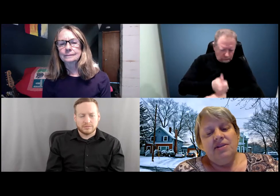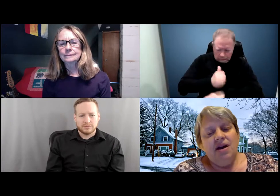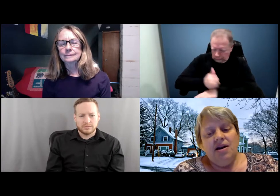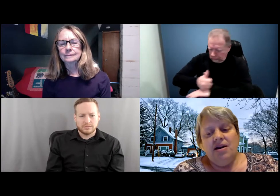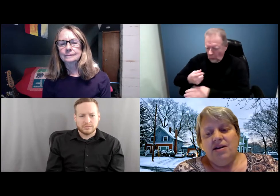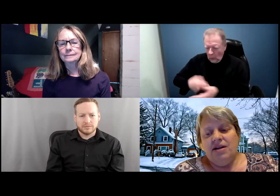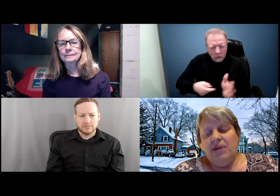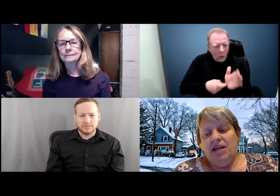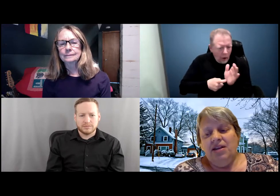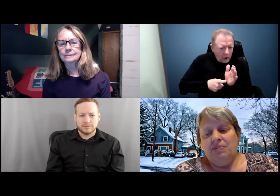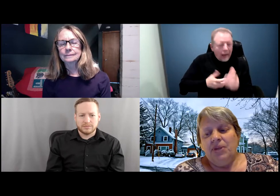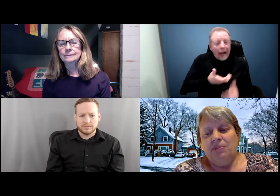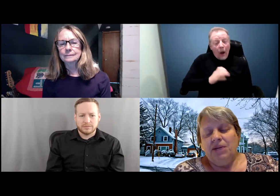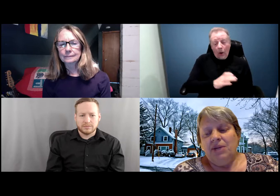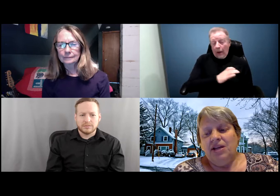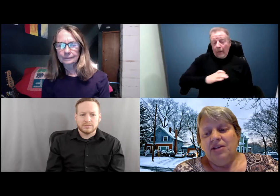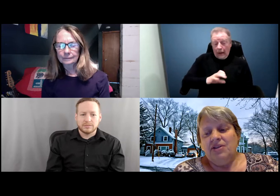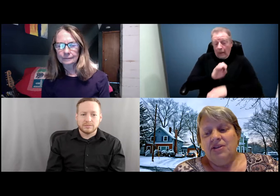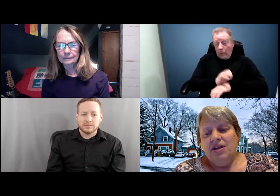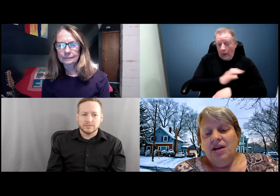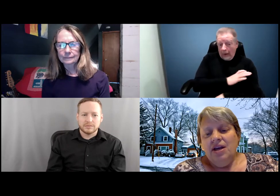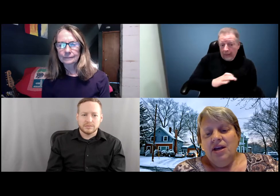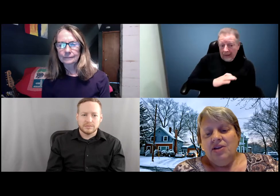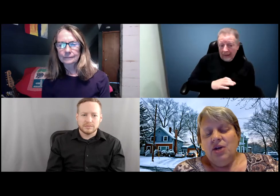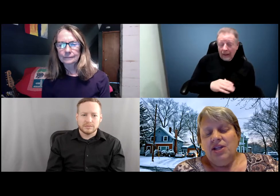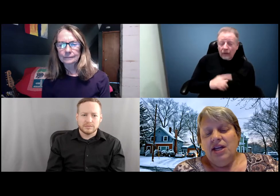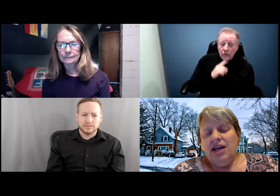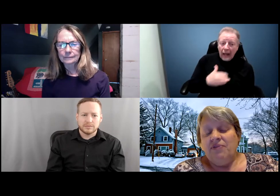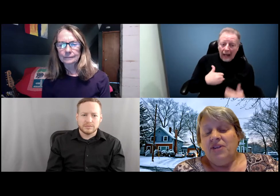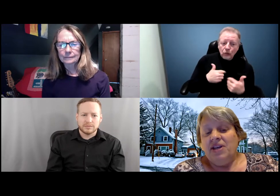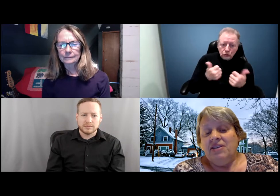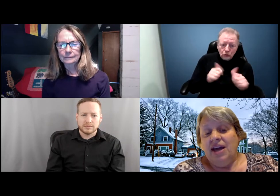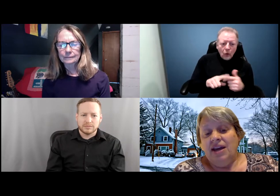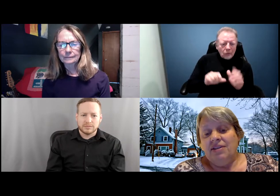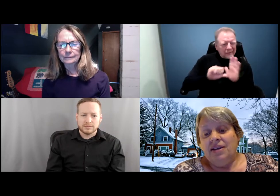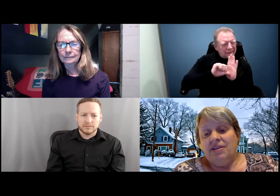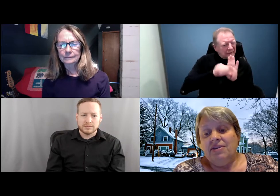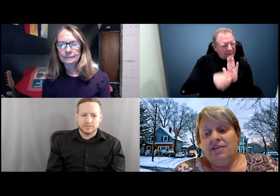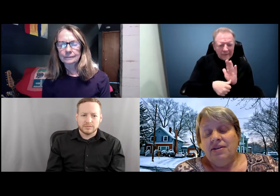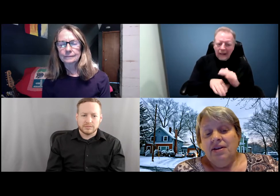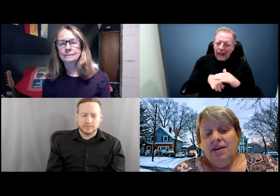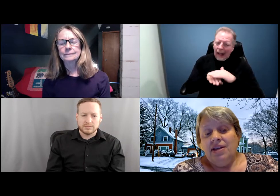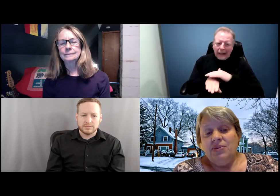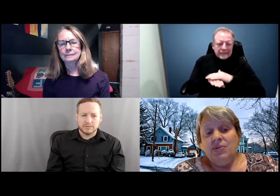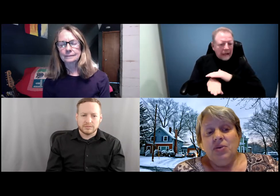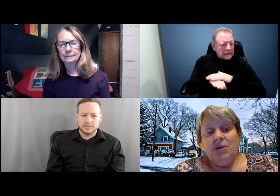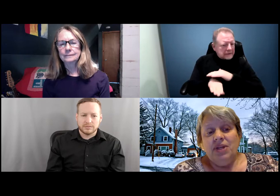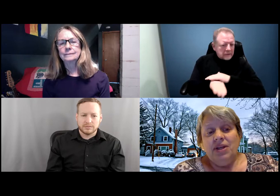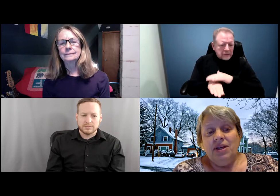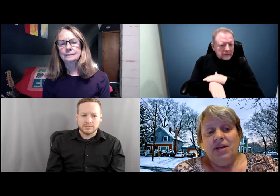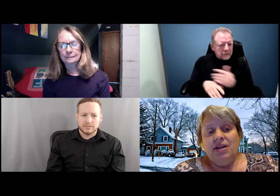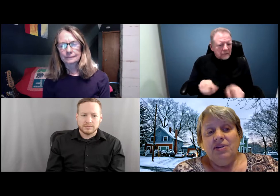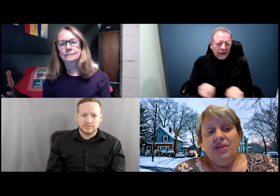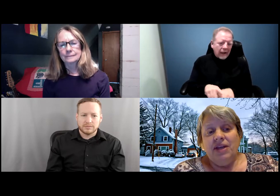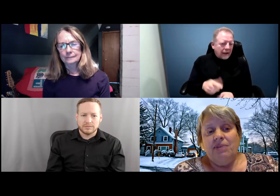Because our committee, the employment committee, has tried to emphasize access as we do